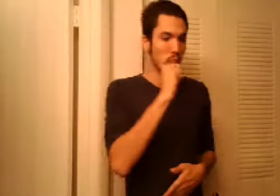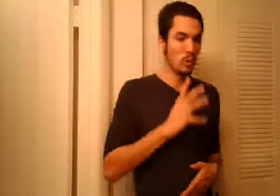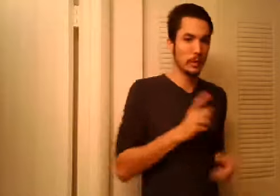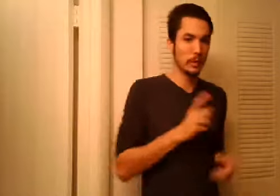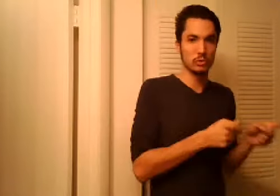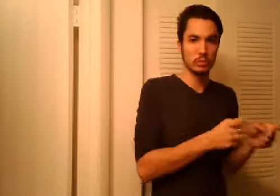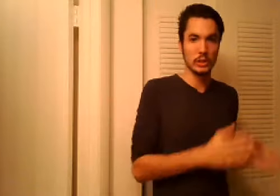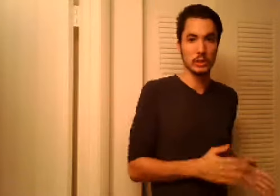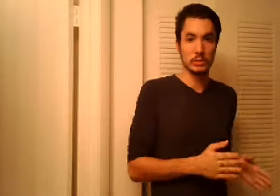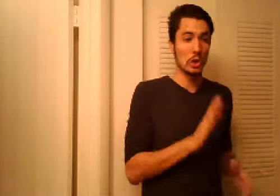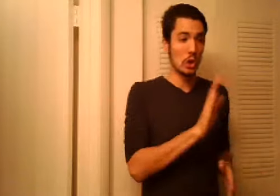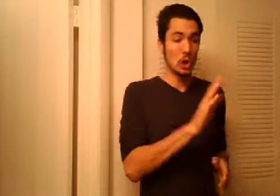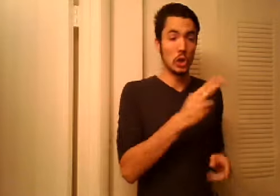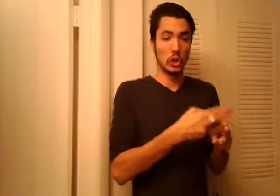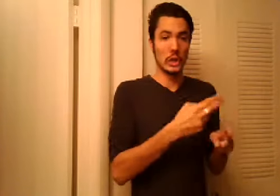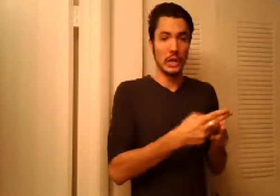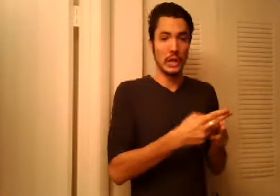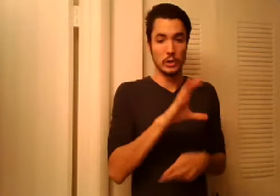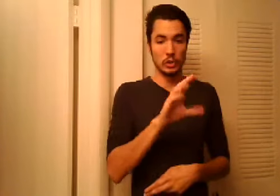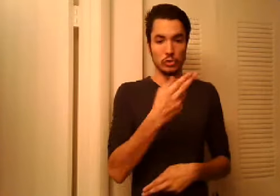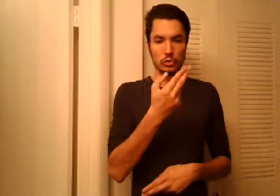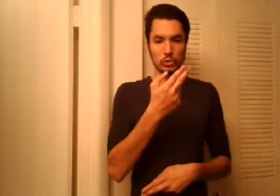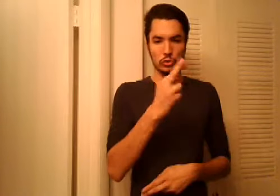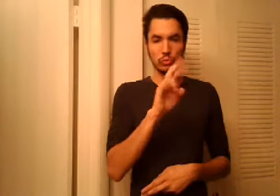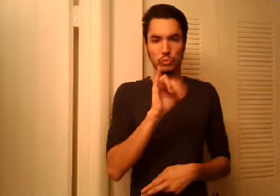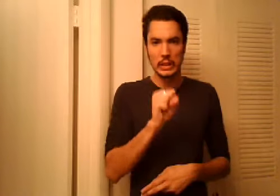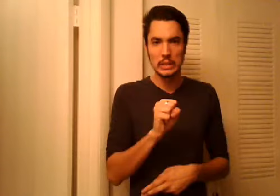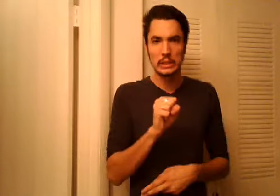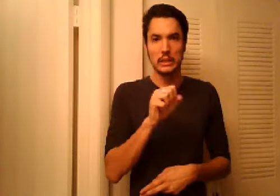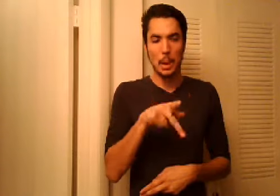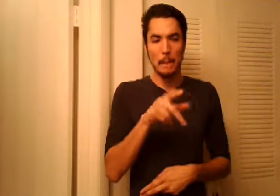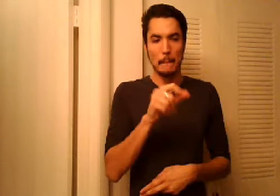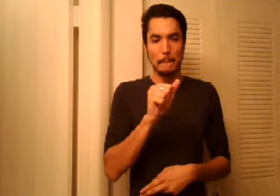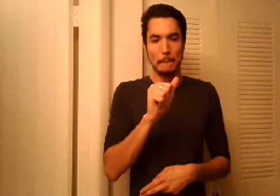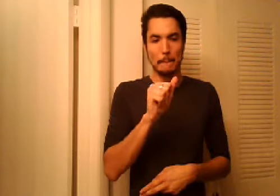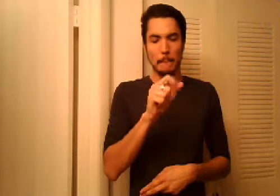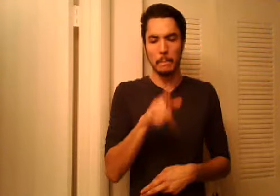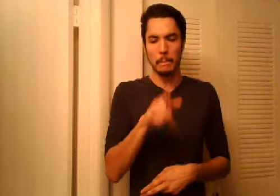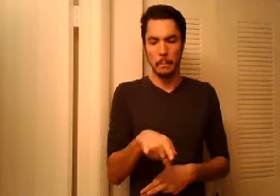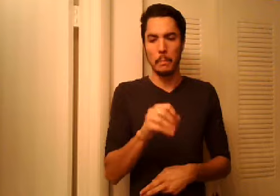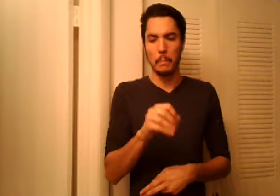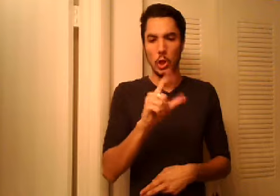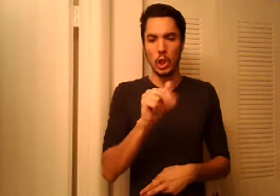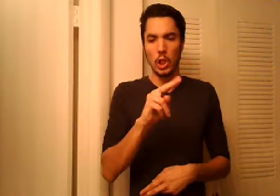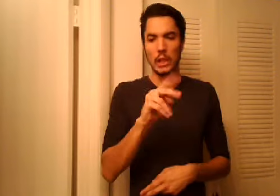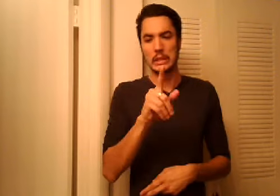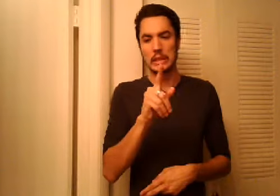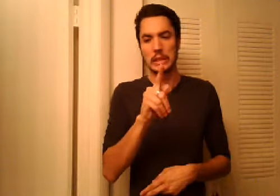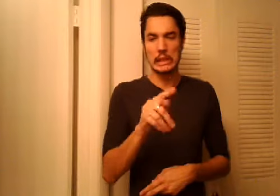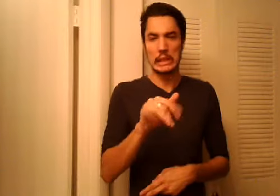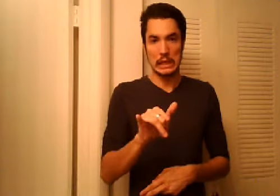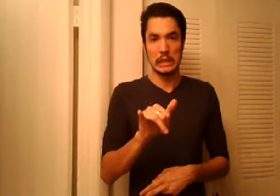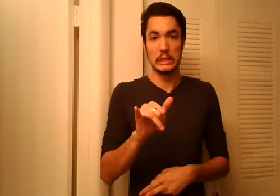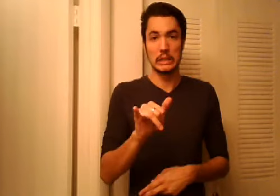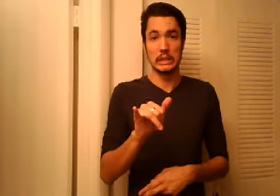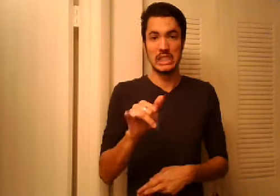Chris Plonsky. And here's the thing, if you've ever been to a conference, you know what I'm getting at, but it was a 5